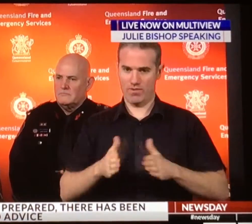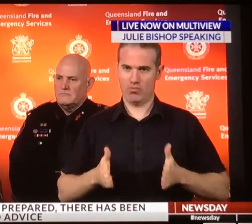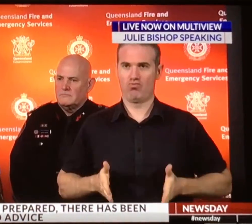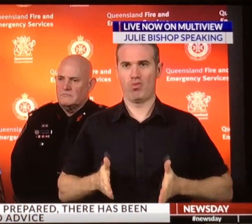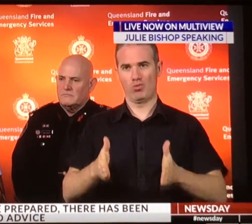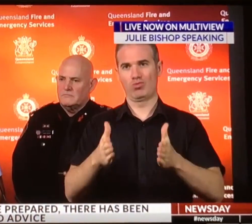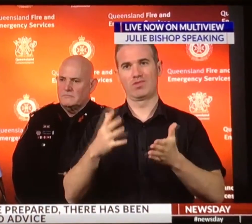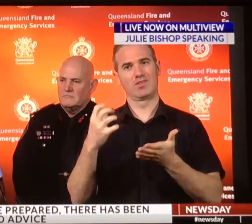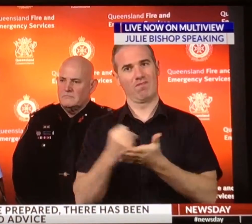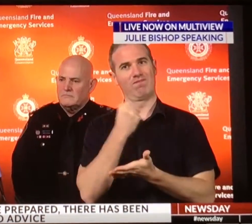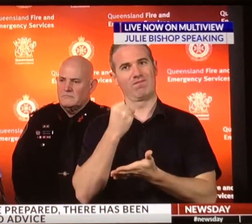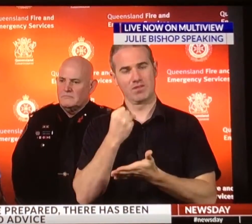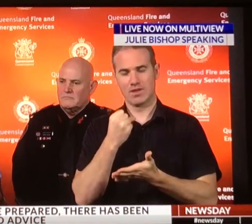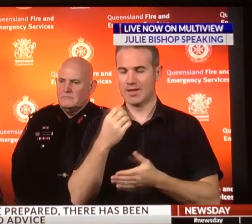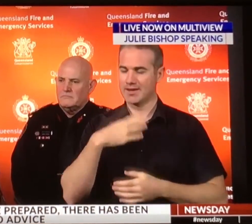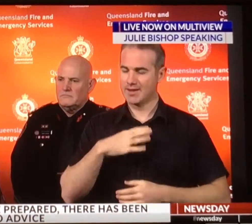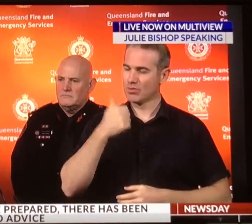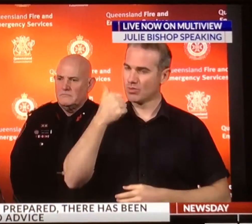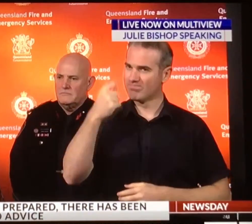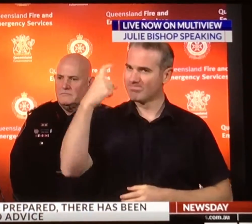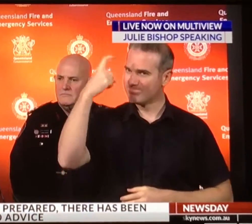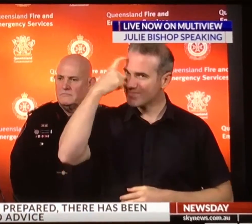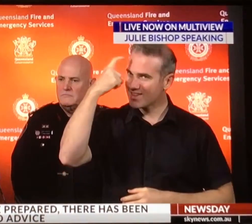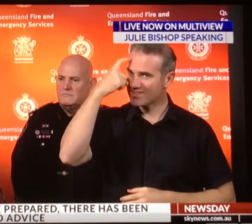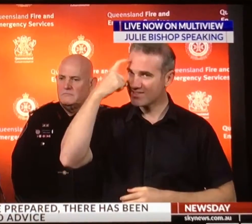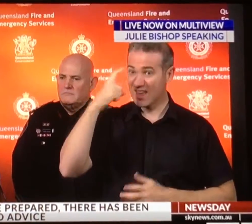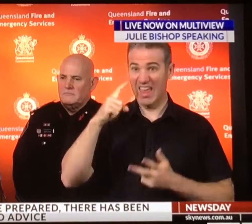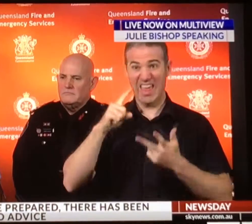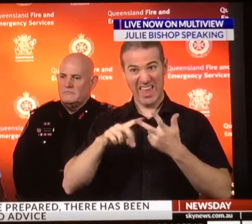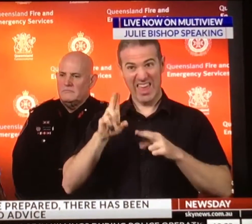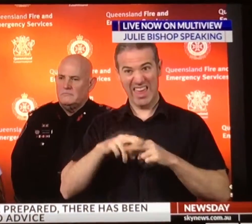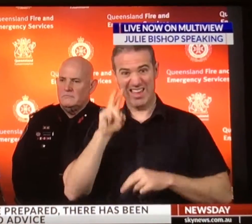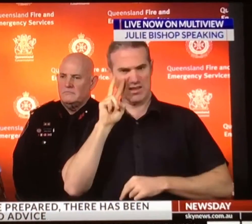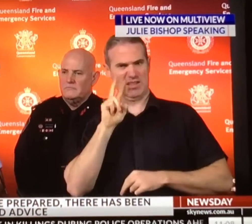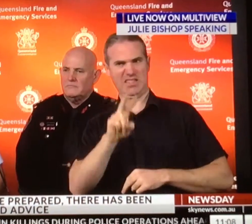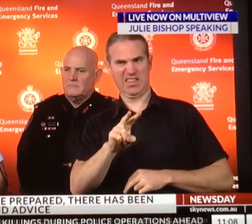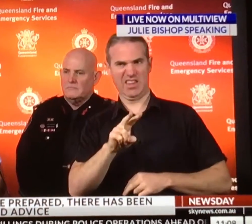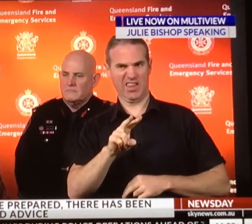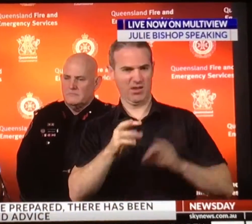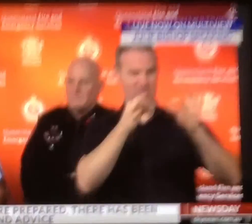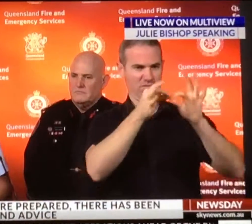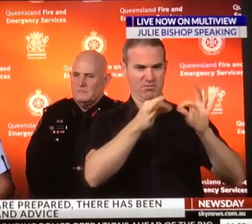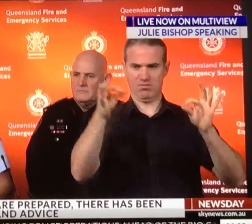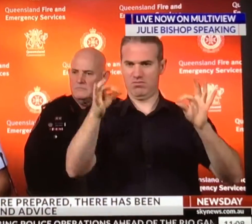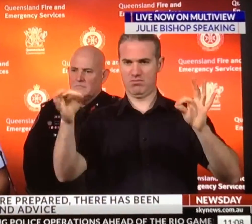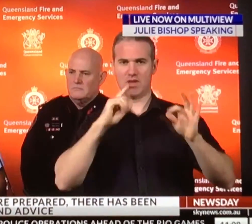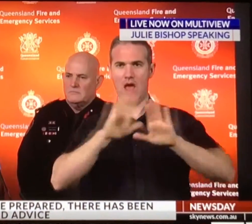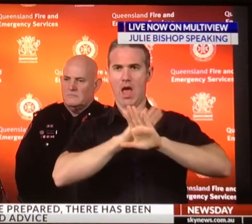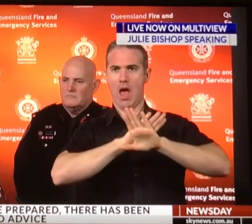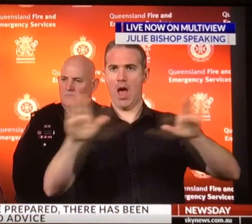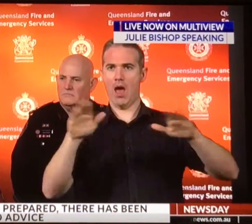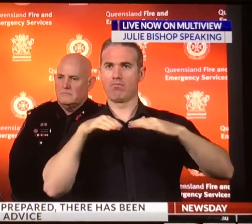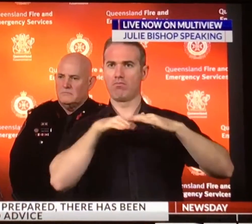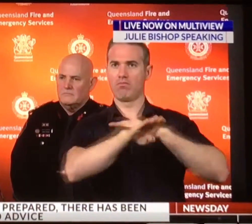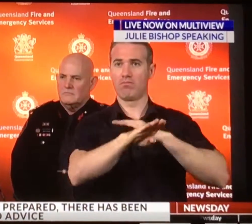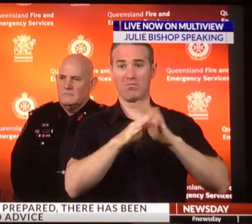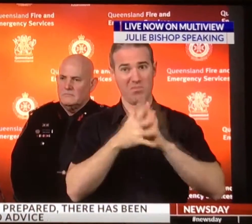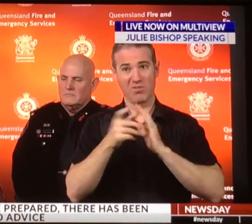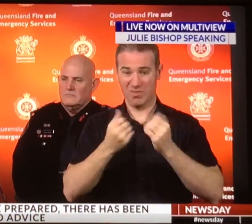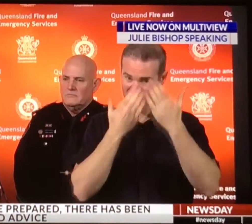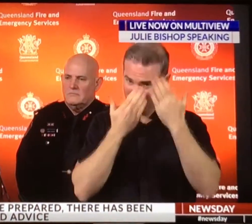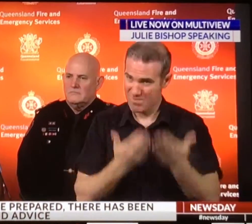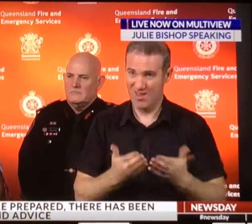facet of that. Common sense must apply. If the road has markers up against it saying do not cross here, do not cross here. We do not want